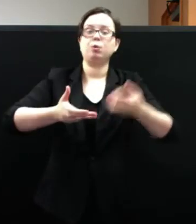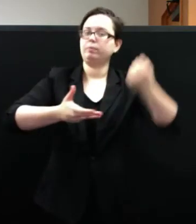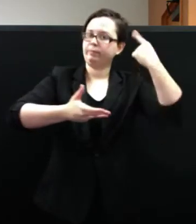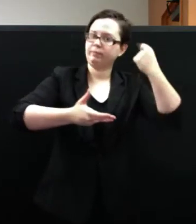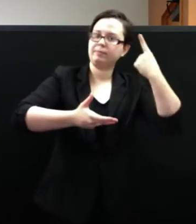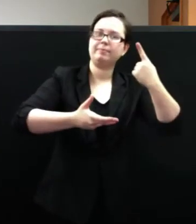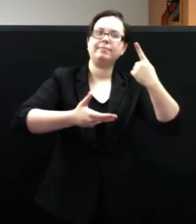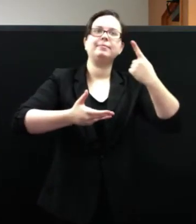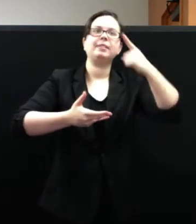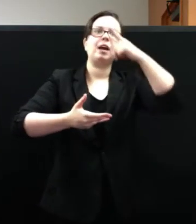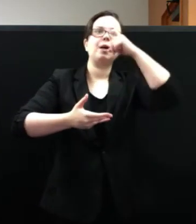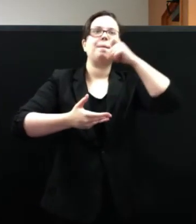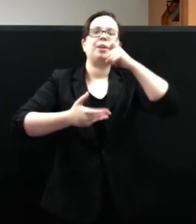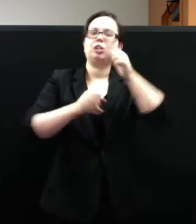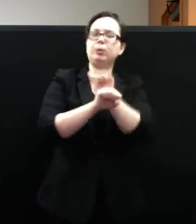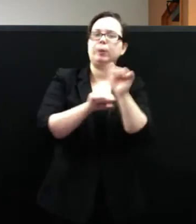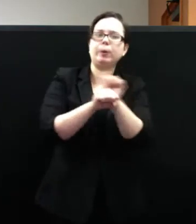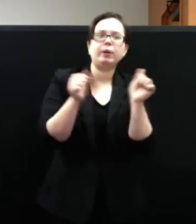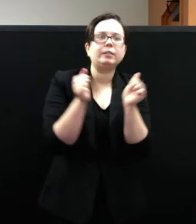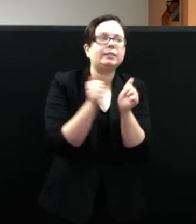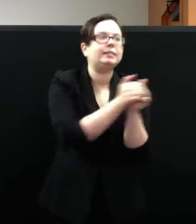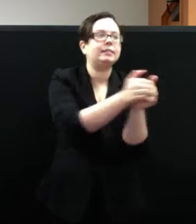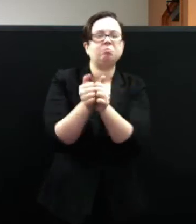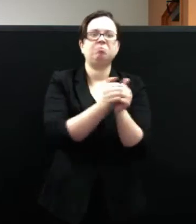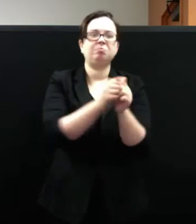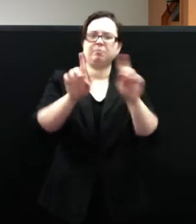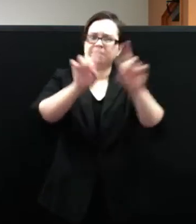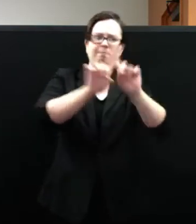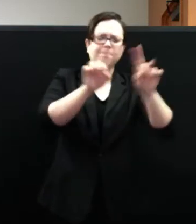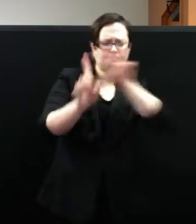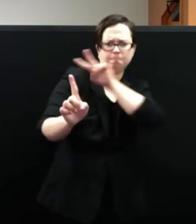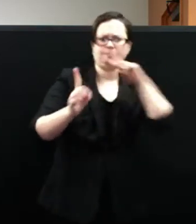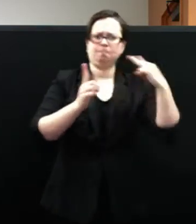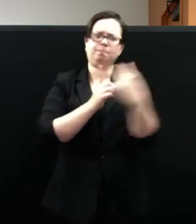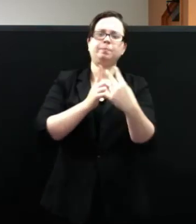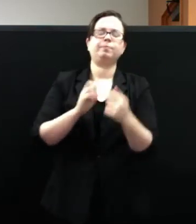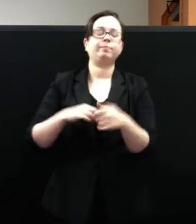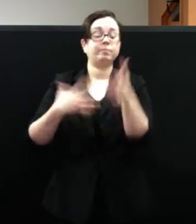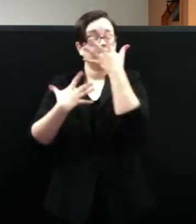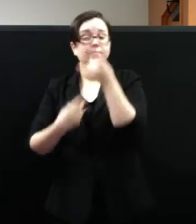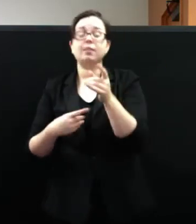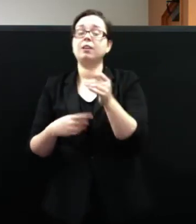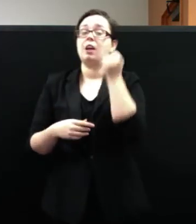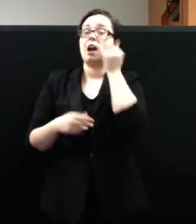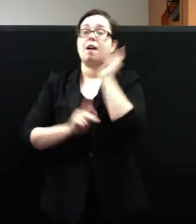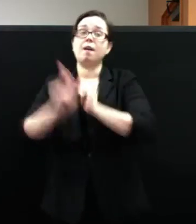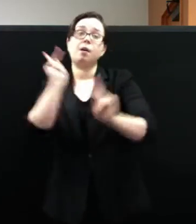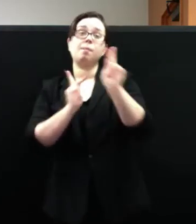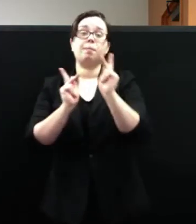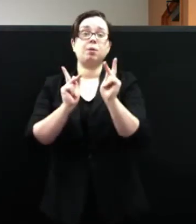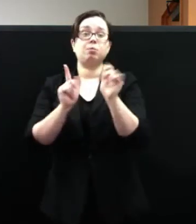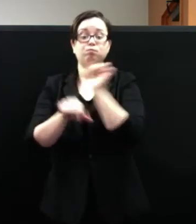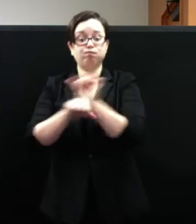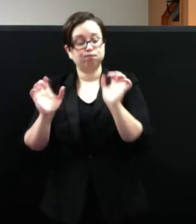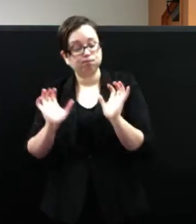synthesize several points of view. So that's interesting. When people work together under the right circumstances, group models